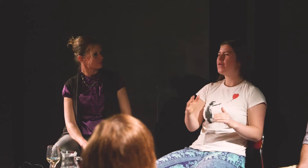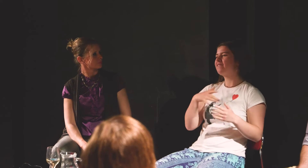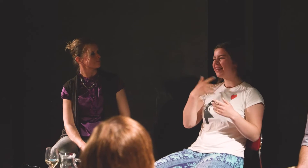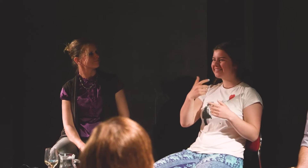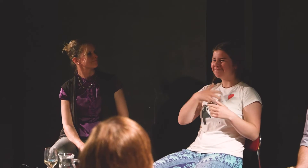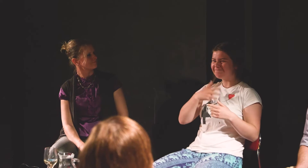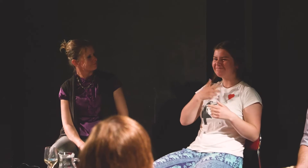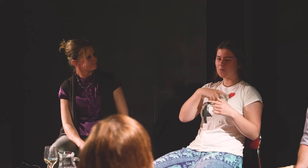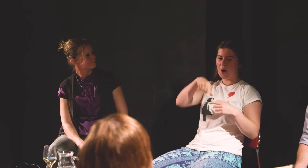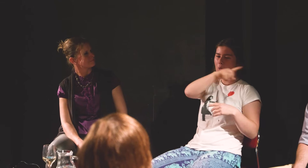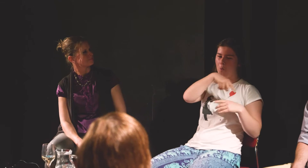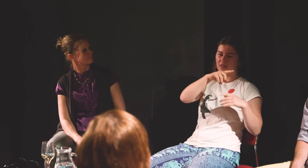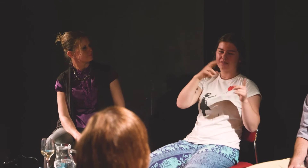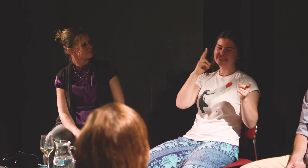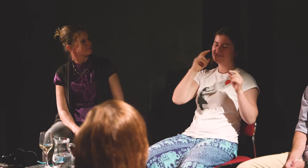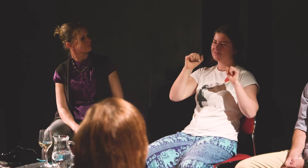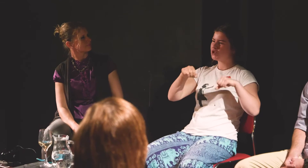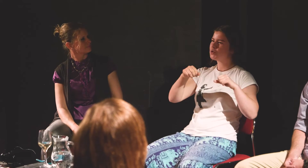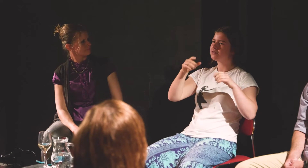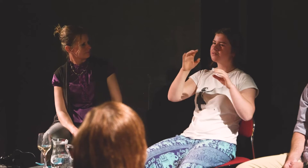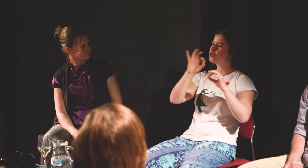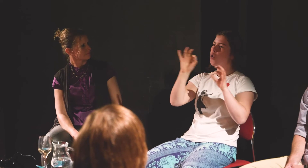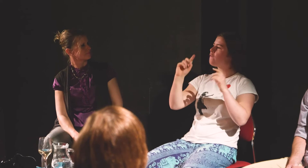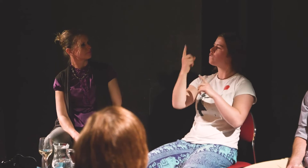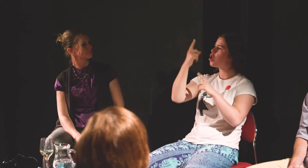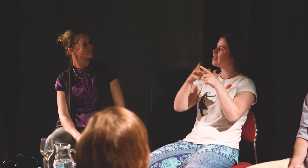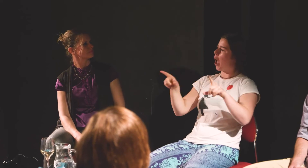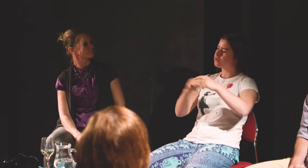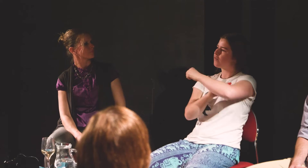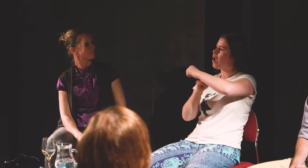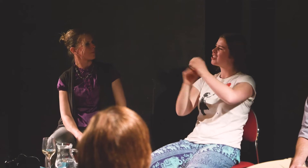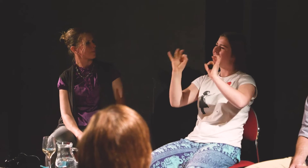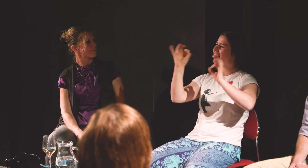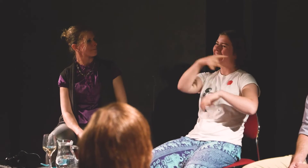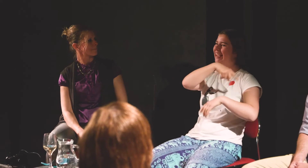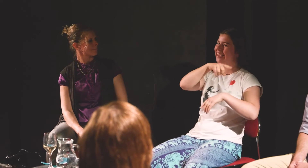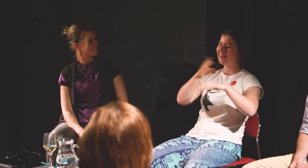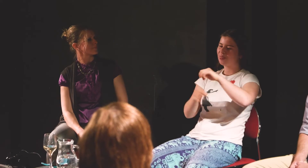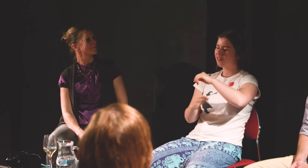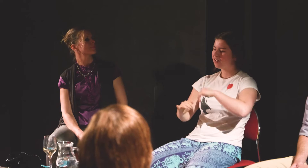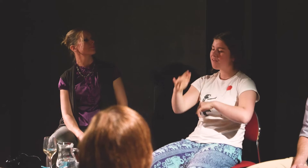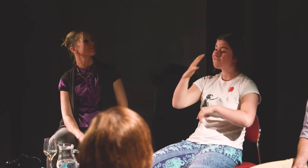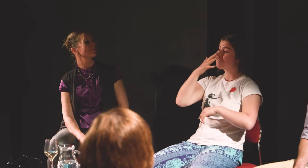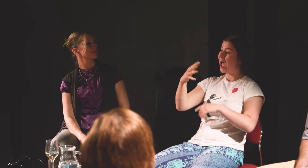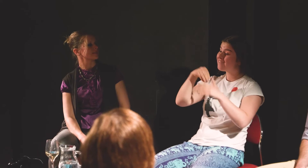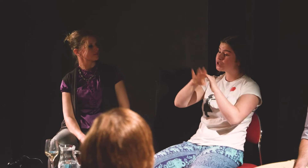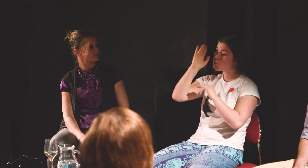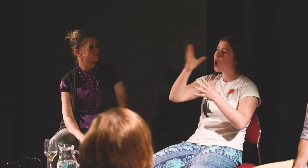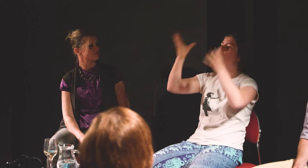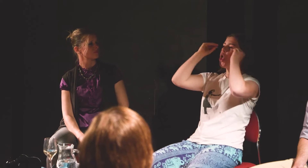The education that was available to me in that deaf unit was a bit of a lower standard of what I was used to. It was more of a kind of foundation